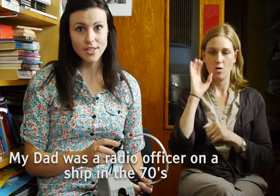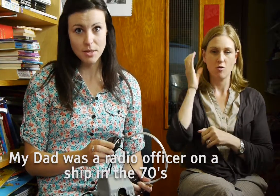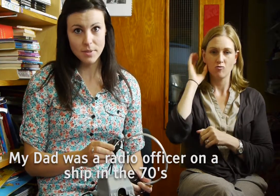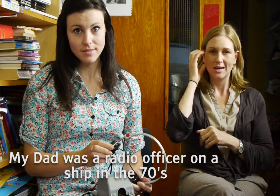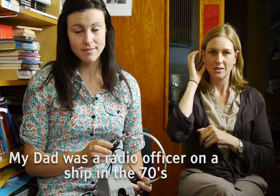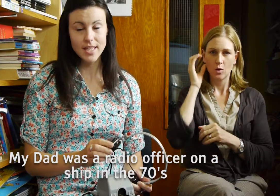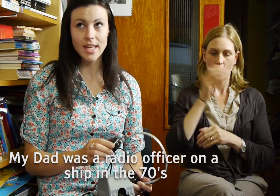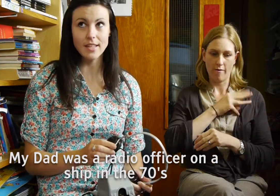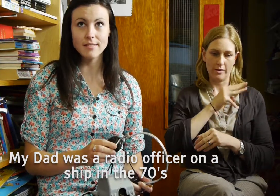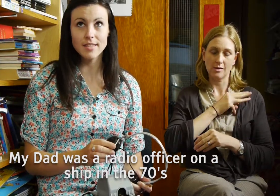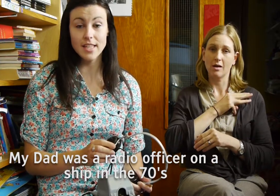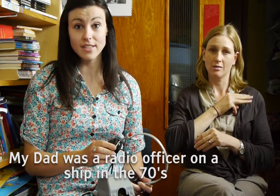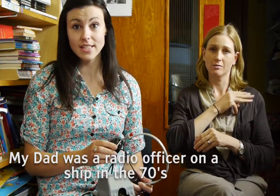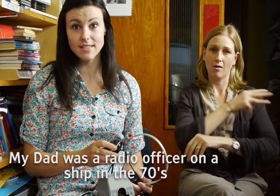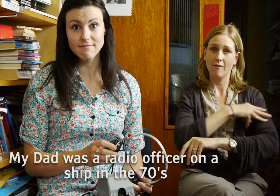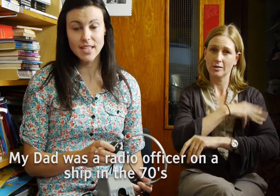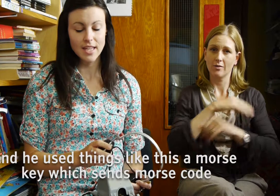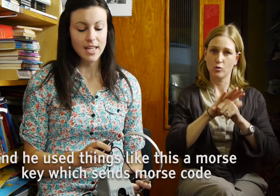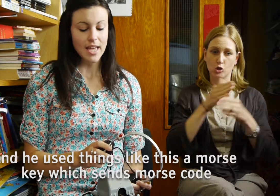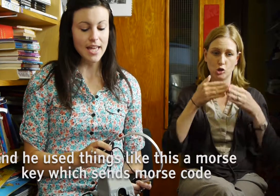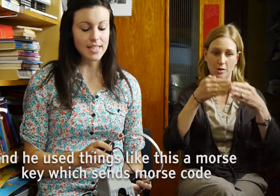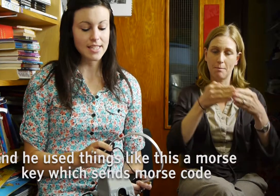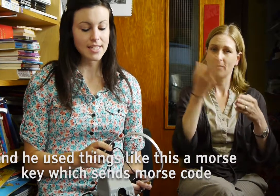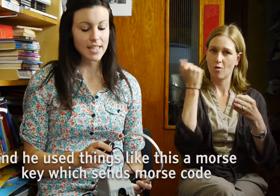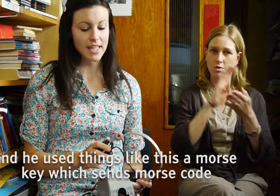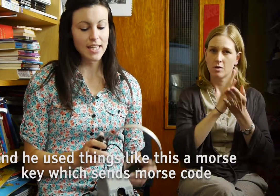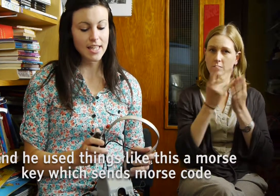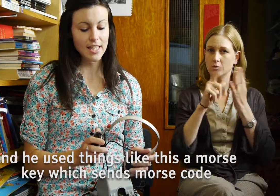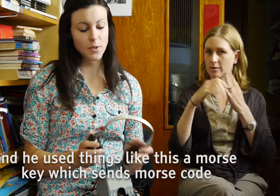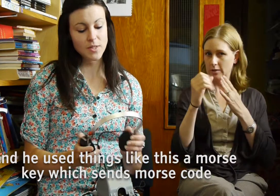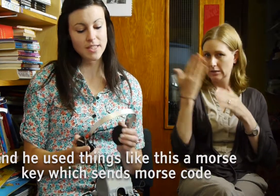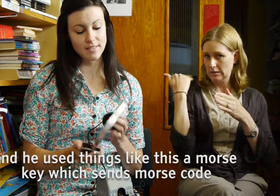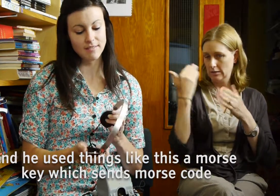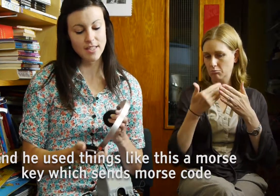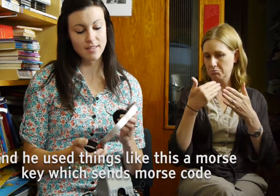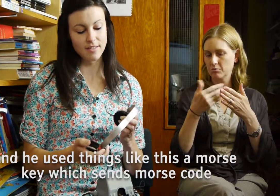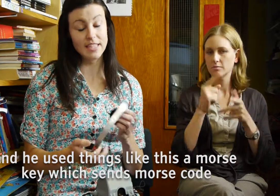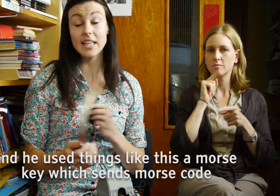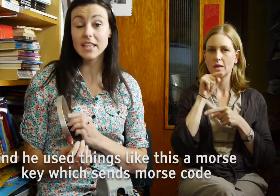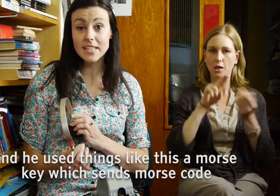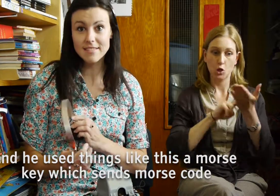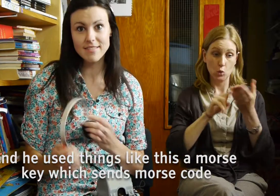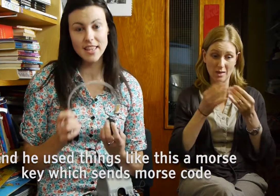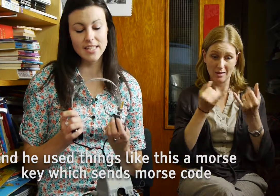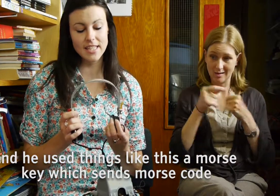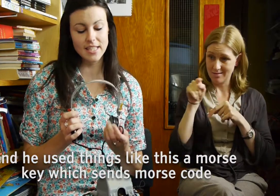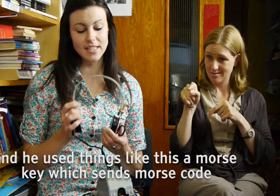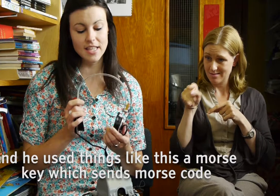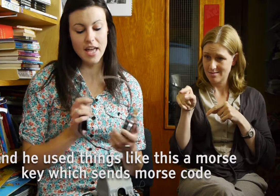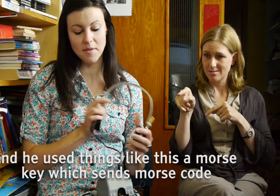ship in the 70s, and he used things like these. This is